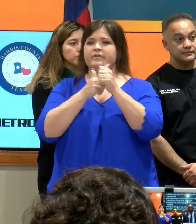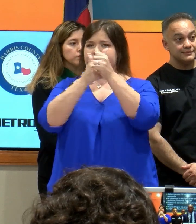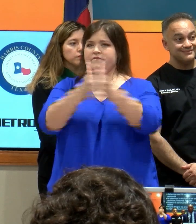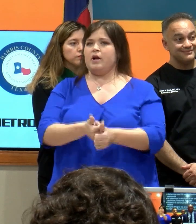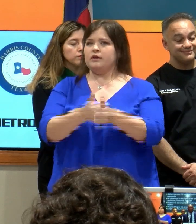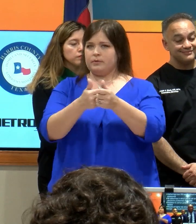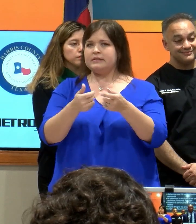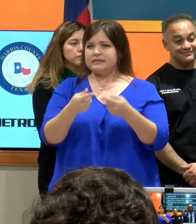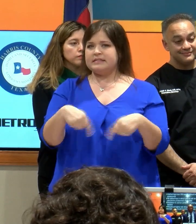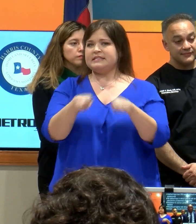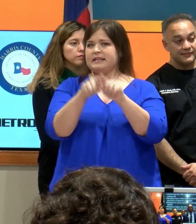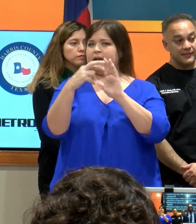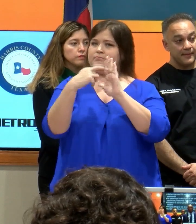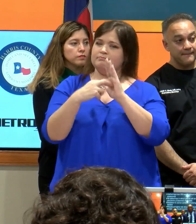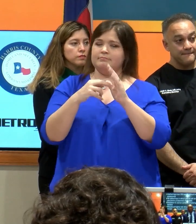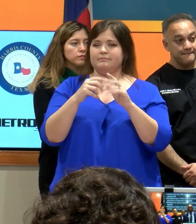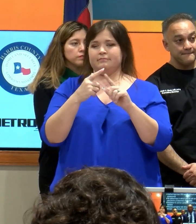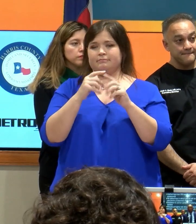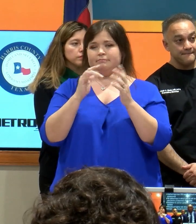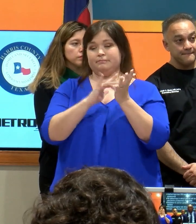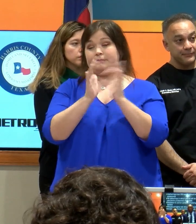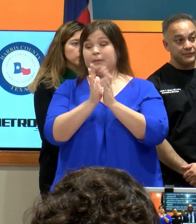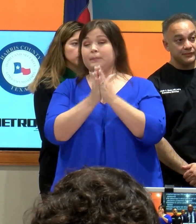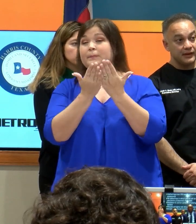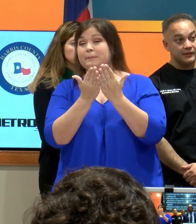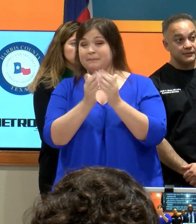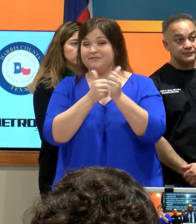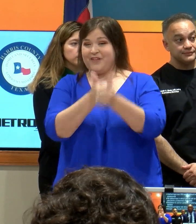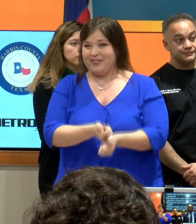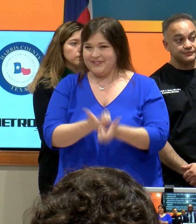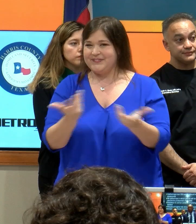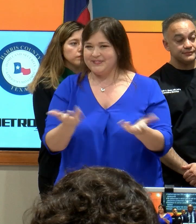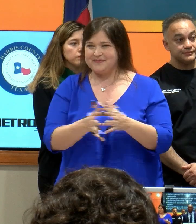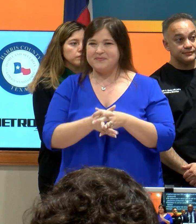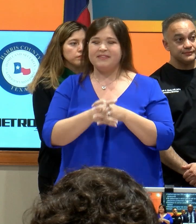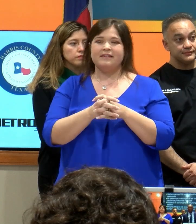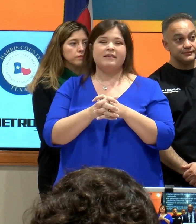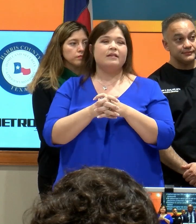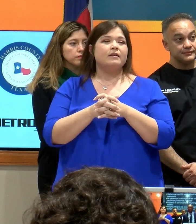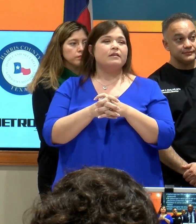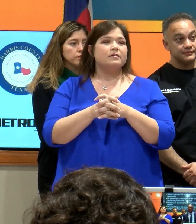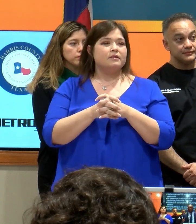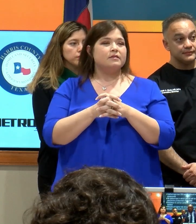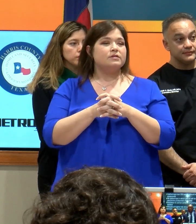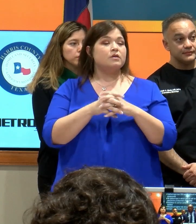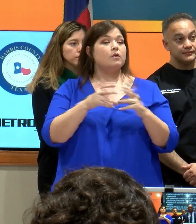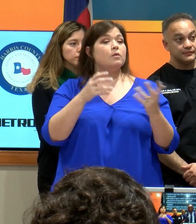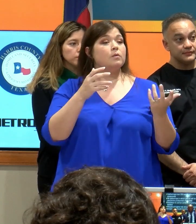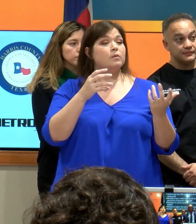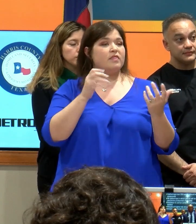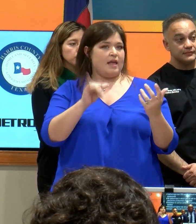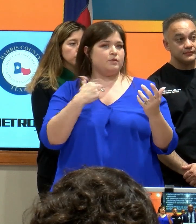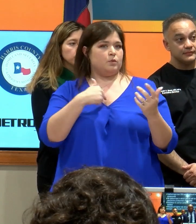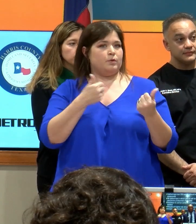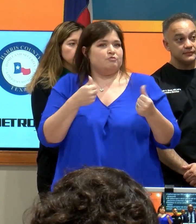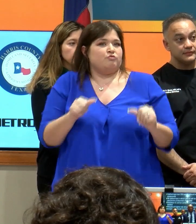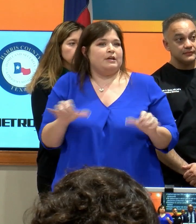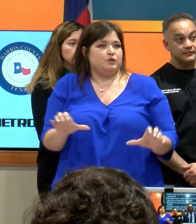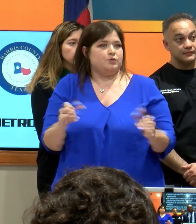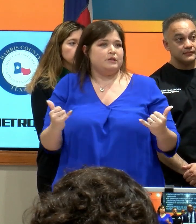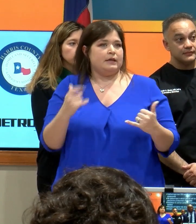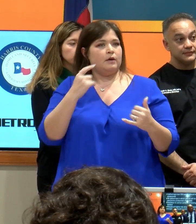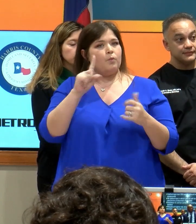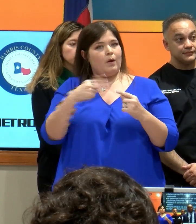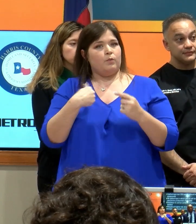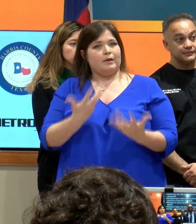me to say that. And that's what we are attempting to do today with these recommendations.